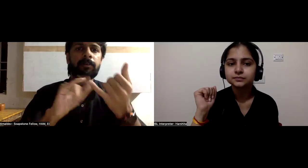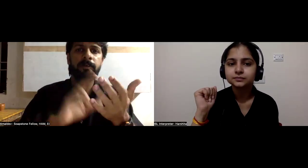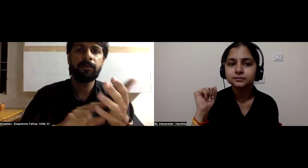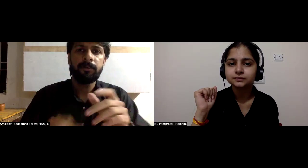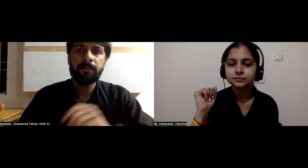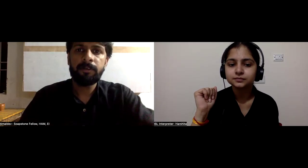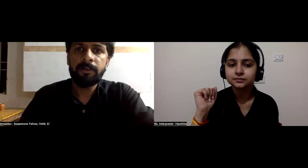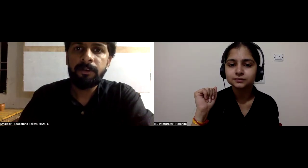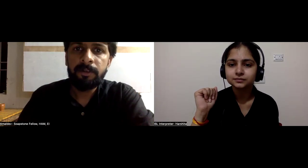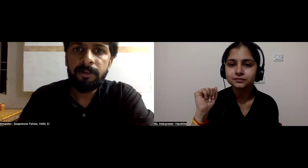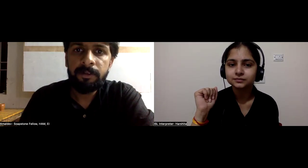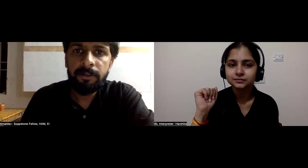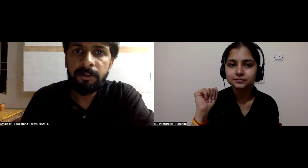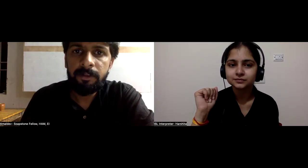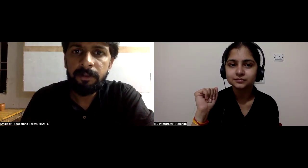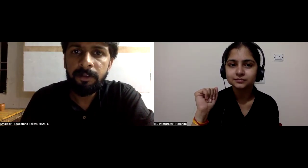Yes.